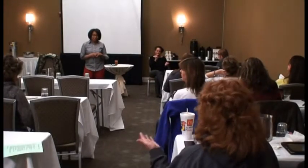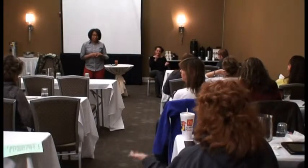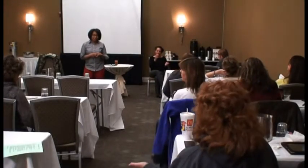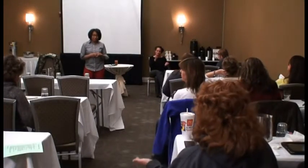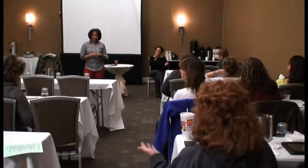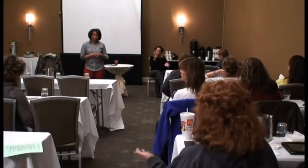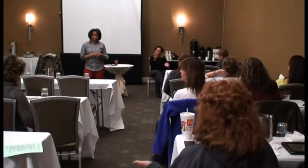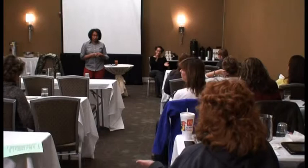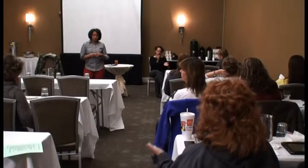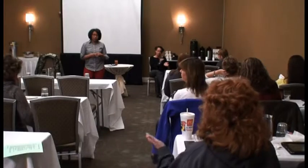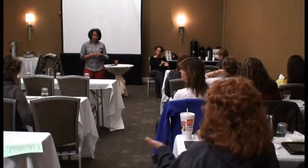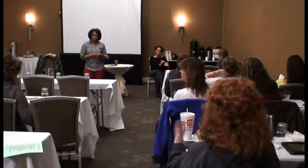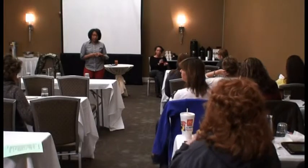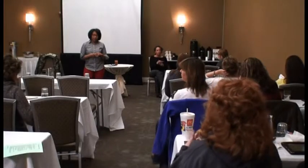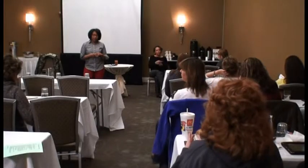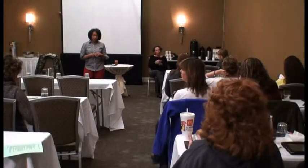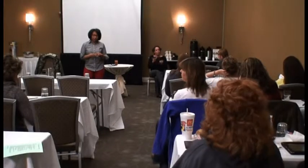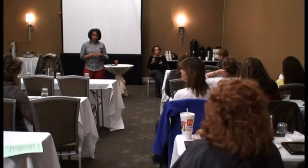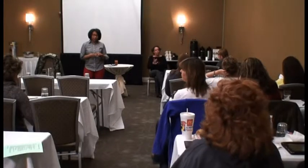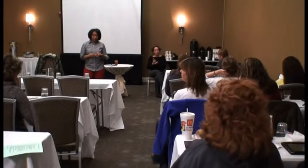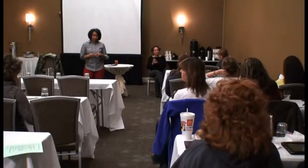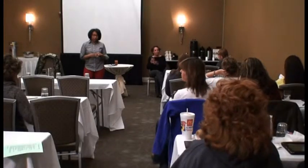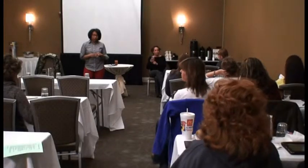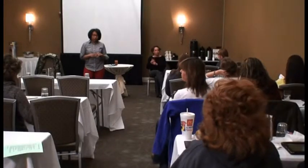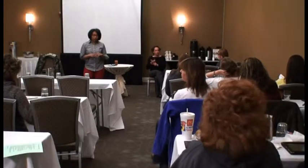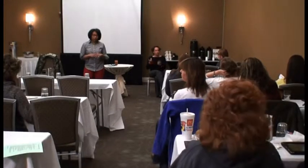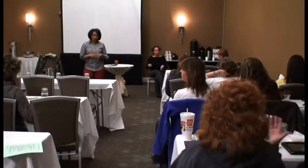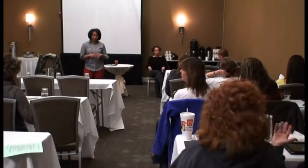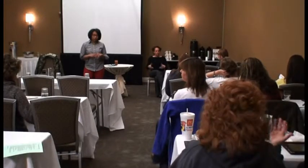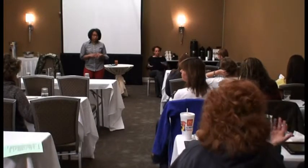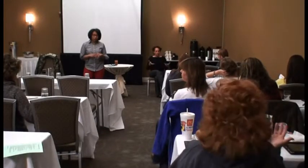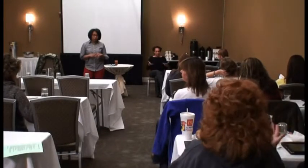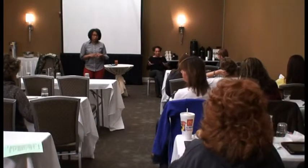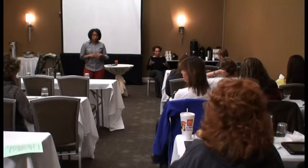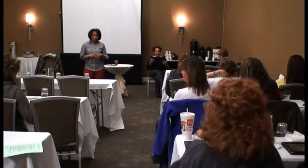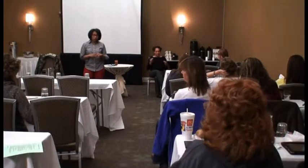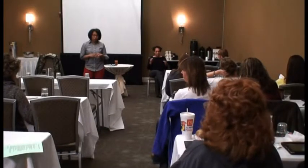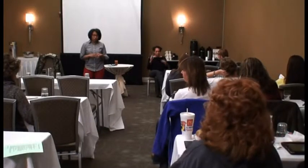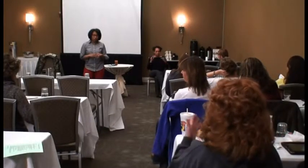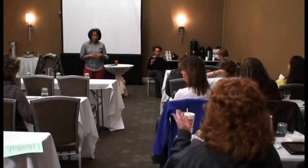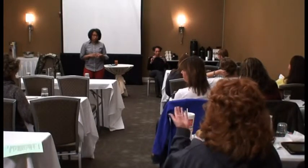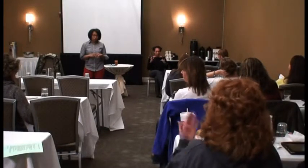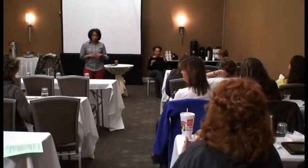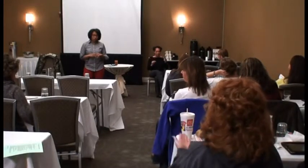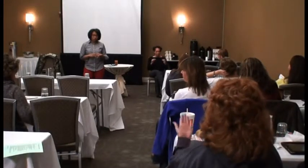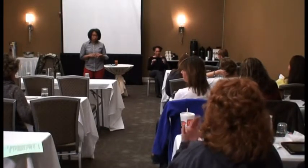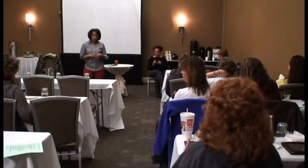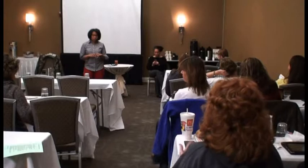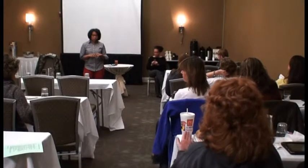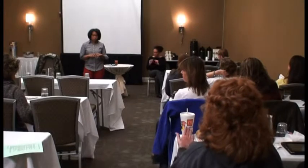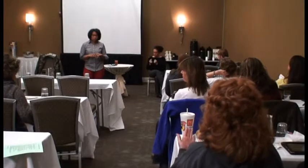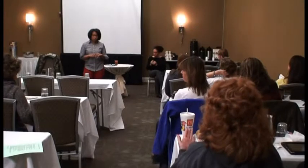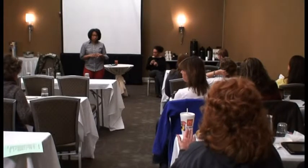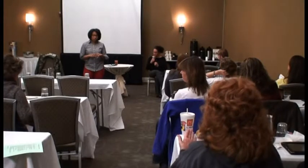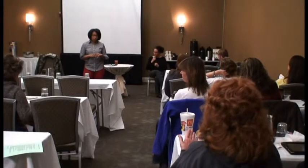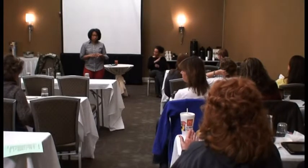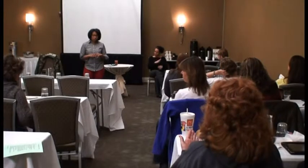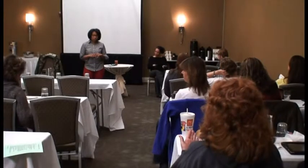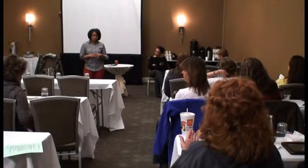want your kid having seizures on top of it, so. Right. And so now we, as a team, you know, we talk, it's like, okay, is this learned